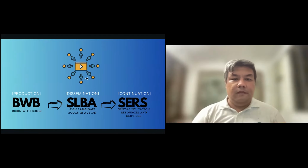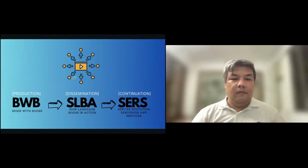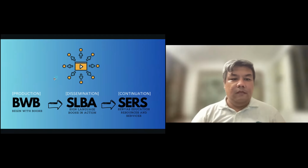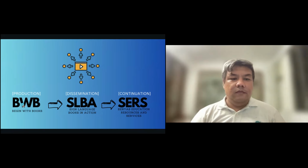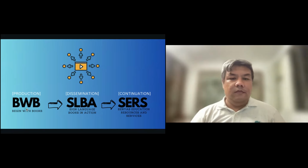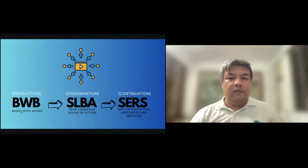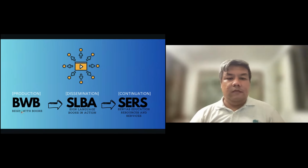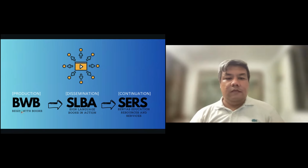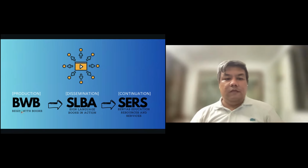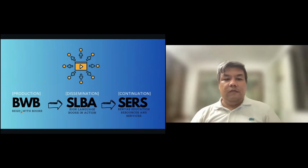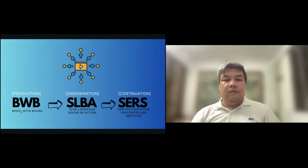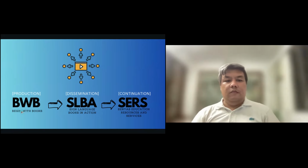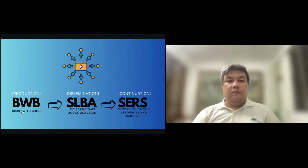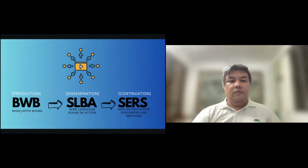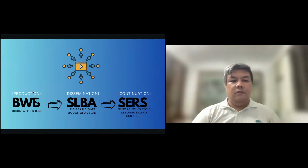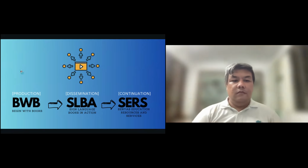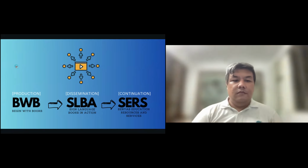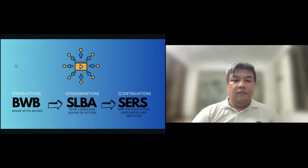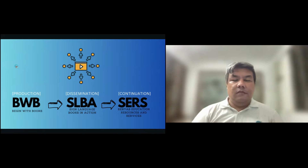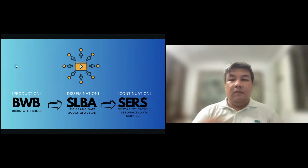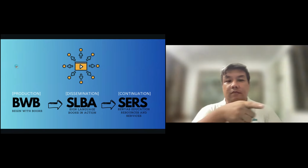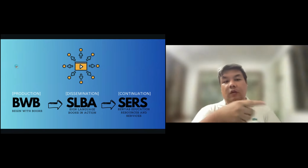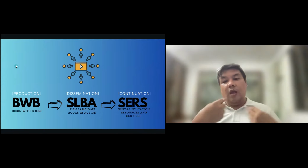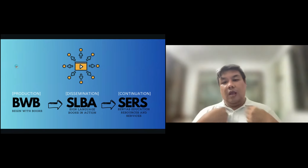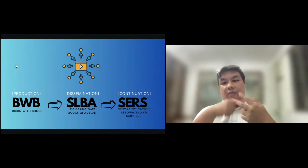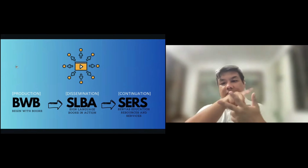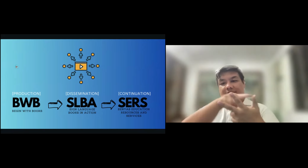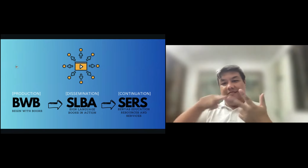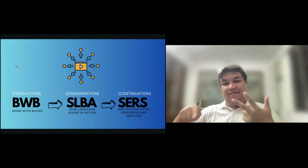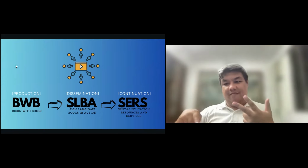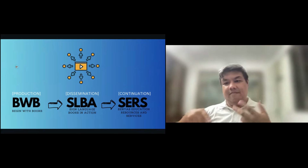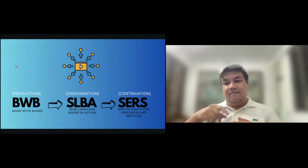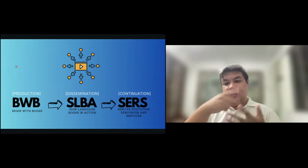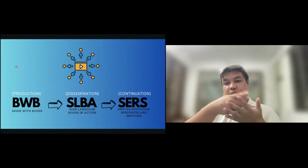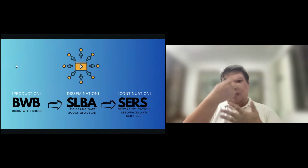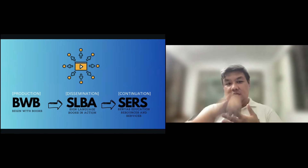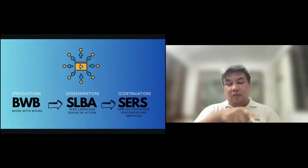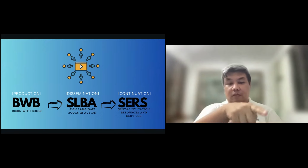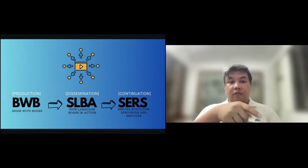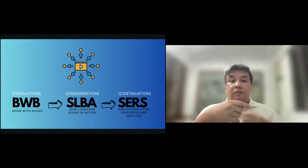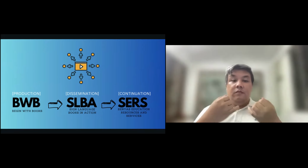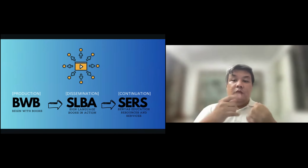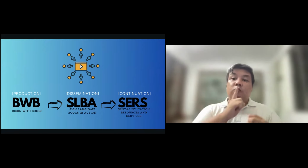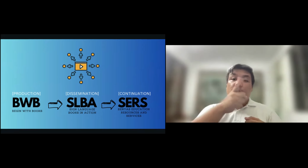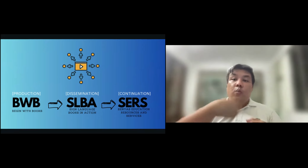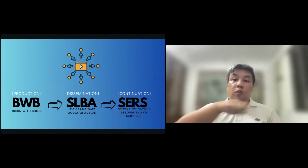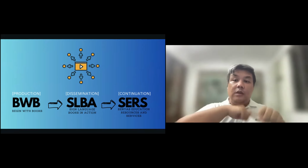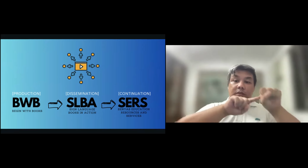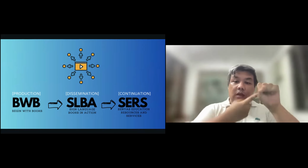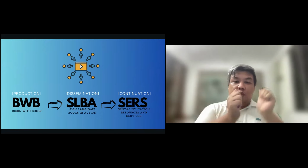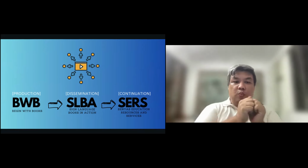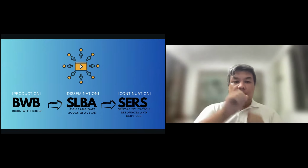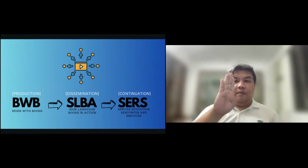to disseminate out in the schools to the different teachers and everyone who was involved in the deaf children's